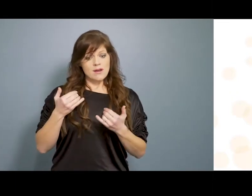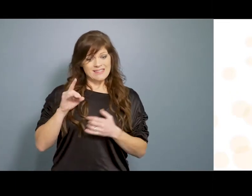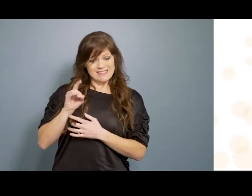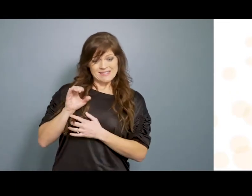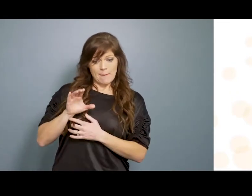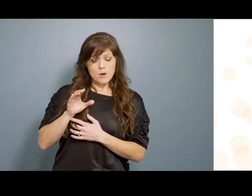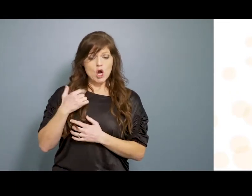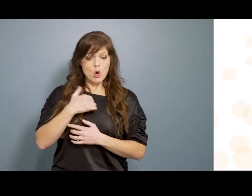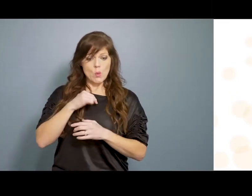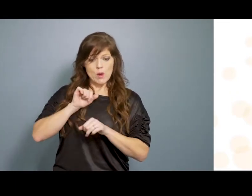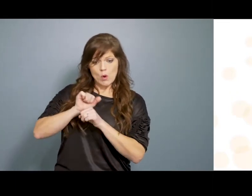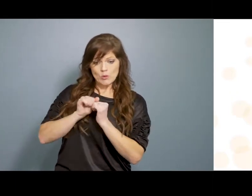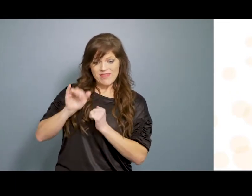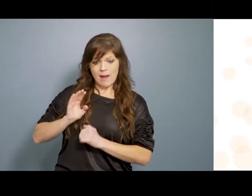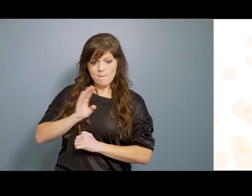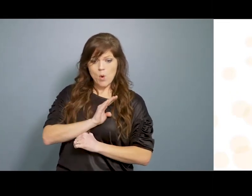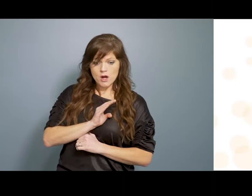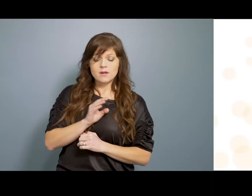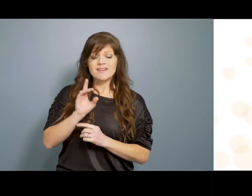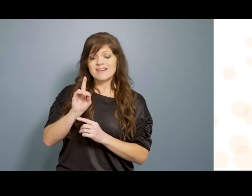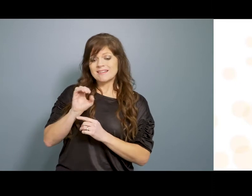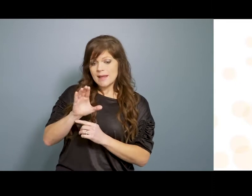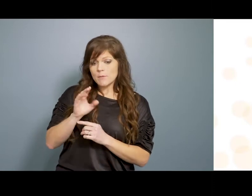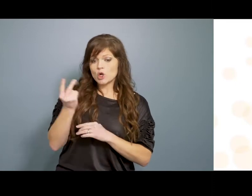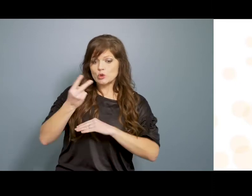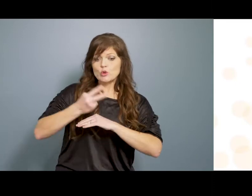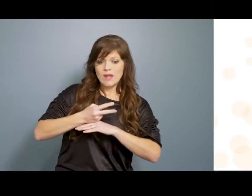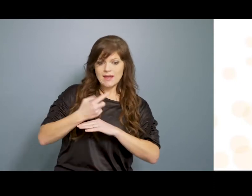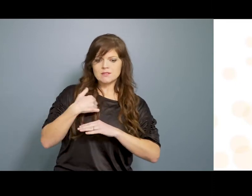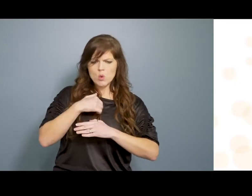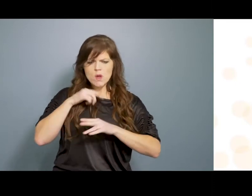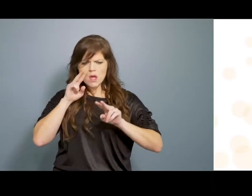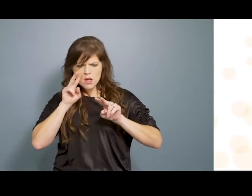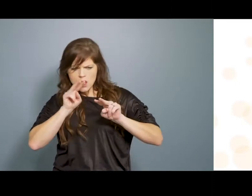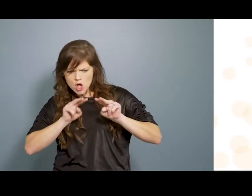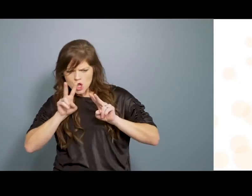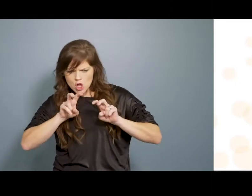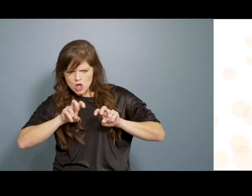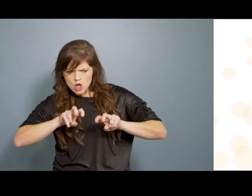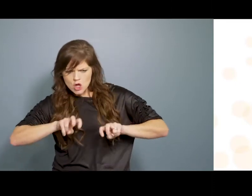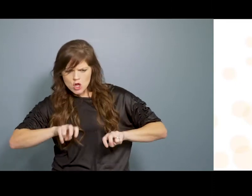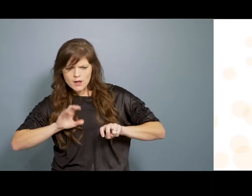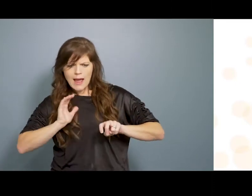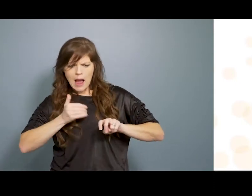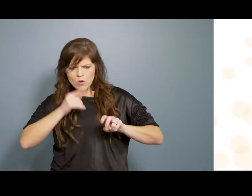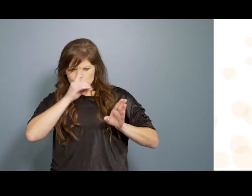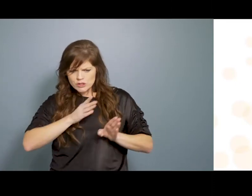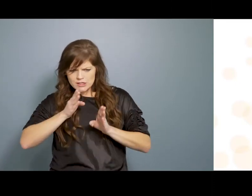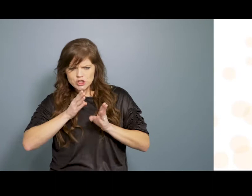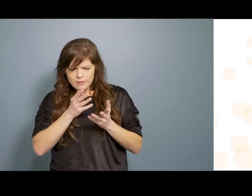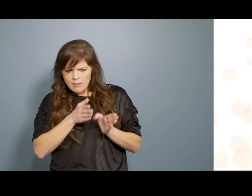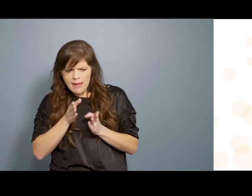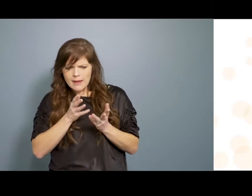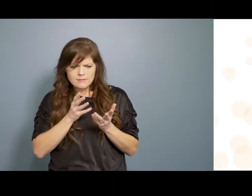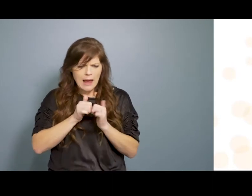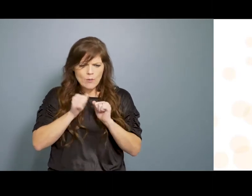December, we had a 2-day board retreat, taking a look at our strategic plan, where we might take it, how we might develop it in